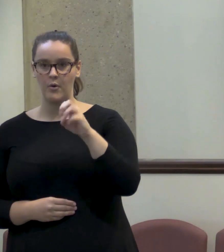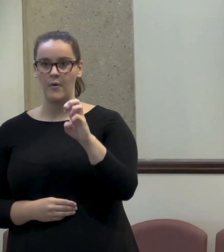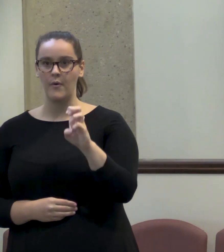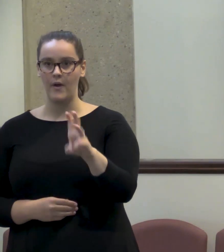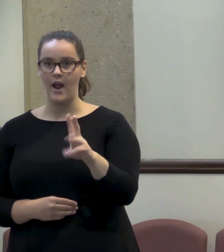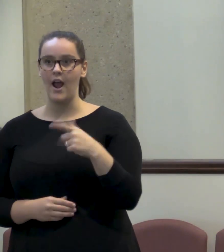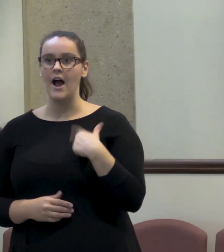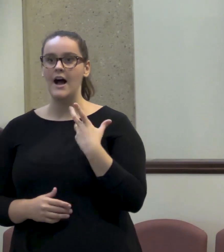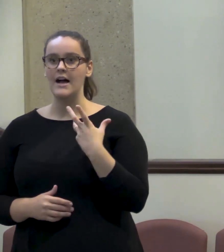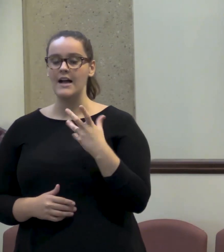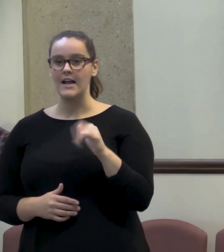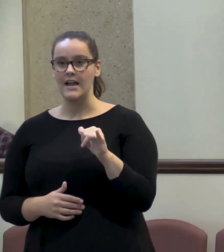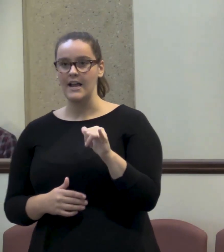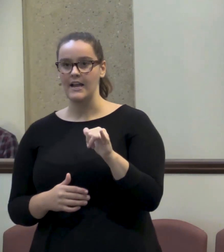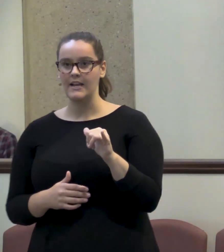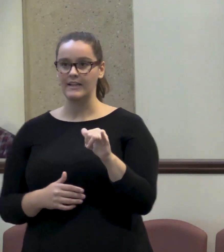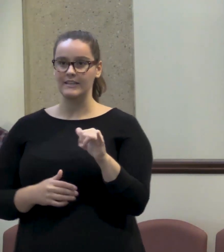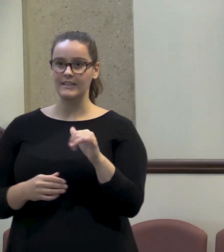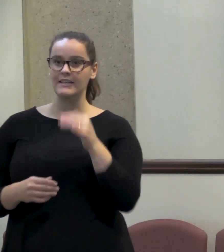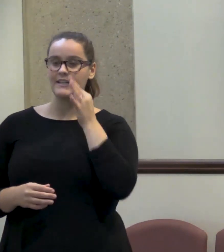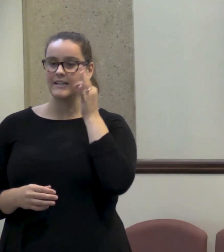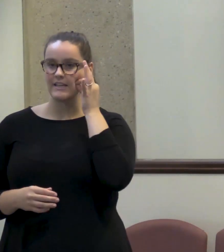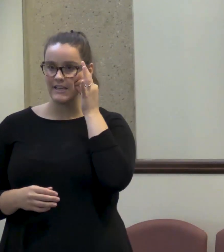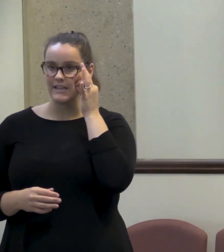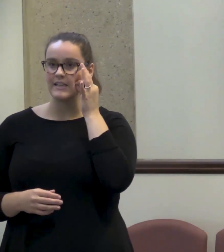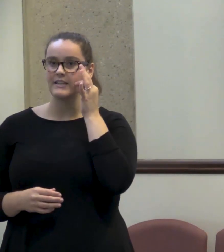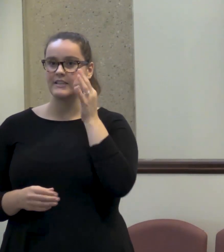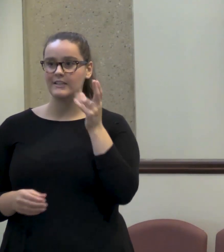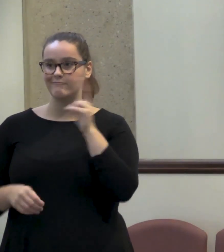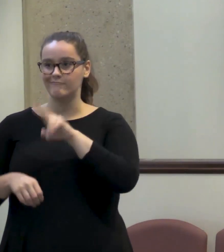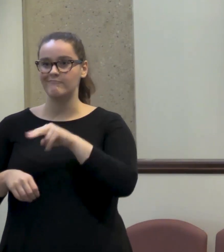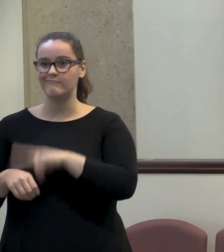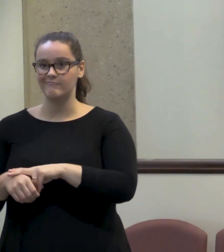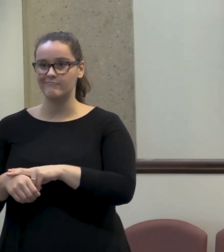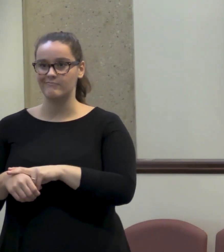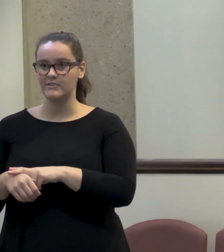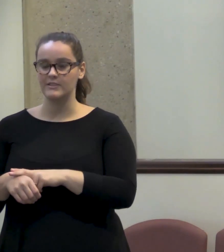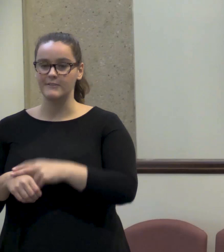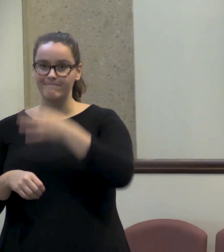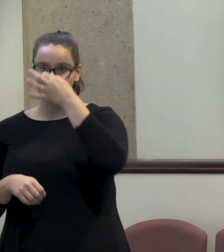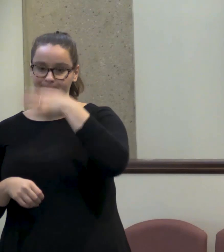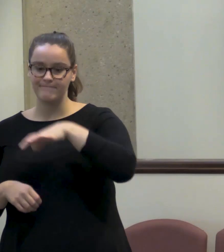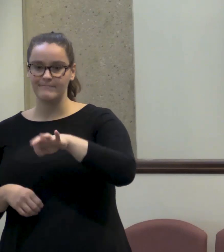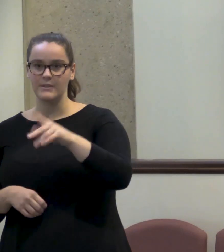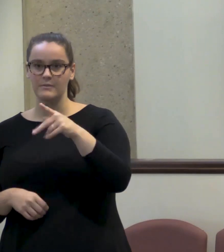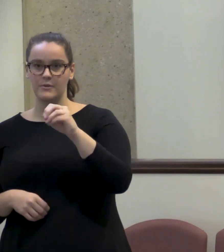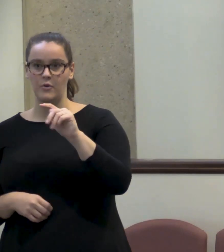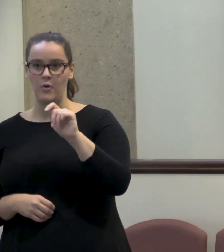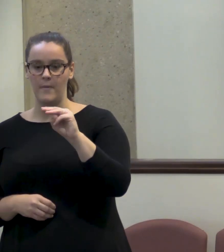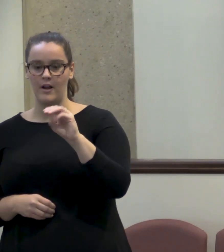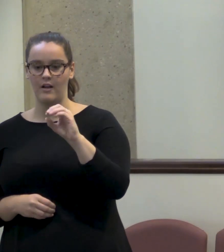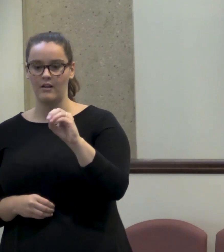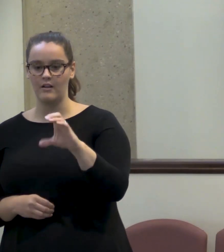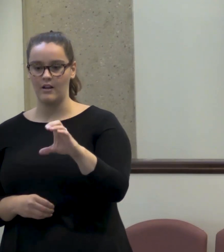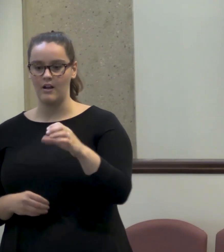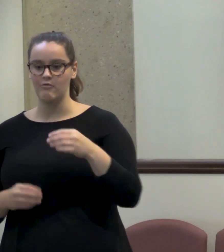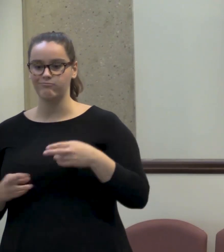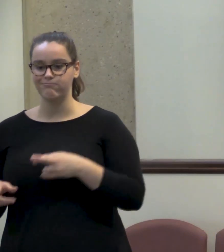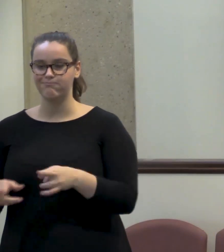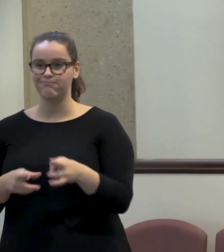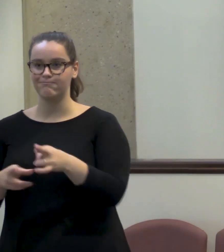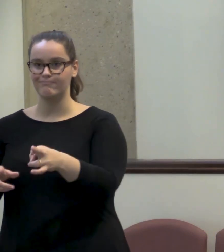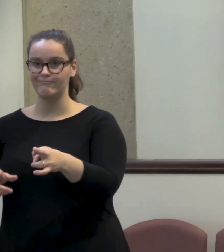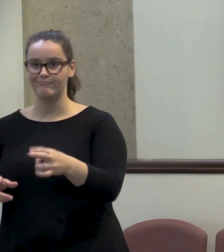know, we are from the Washington, D.C. area and from the Potomac River. So our roots